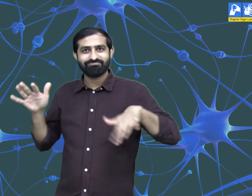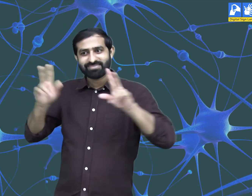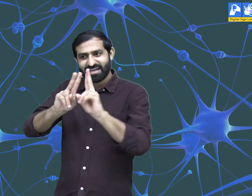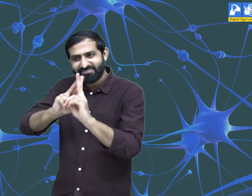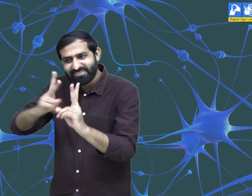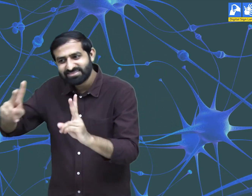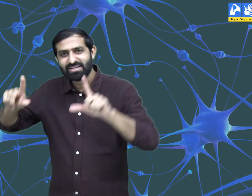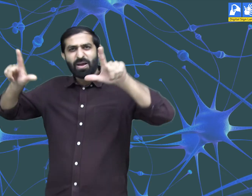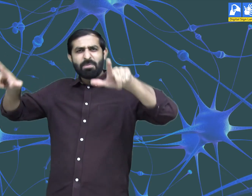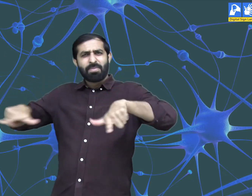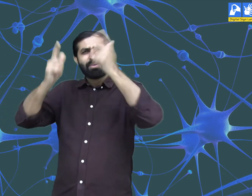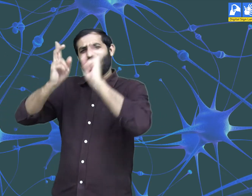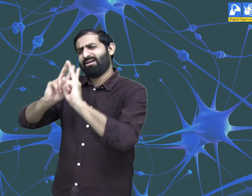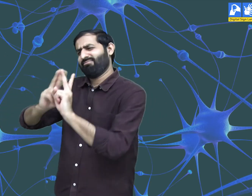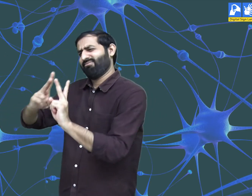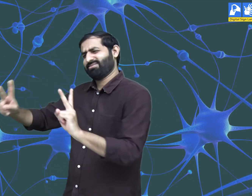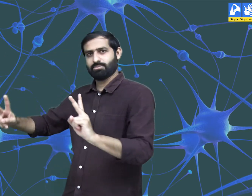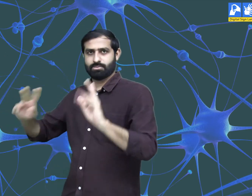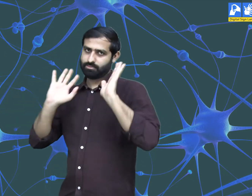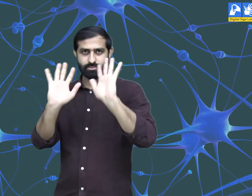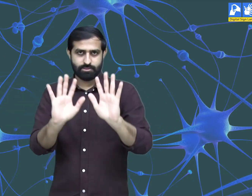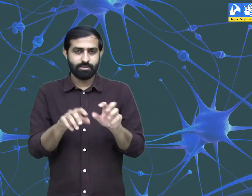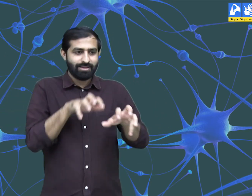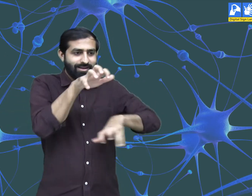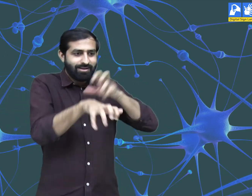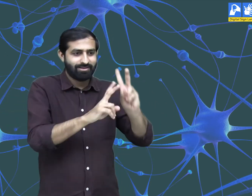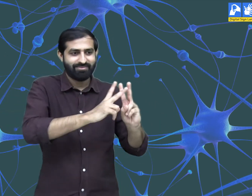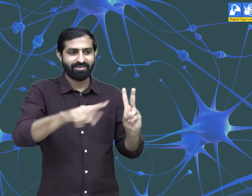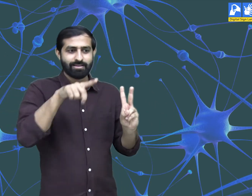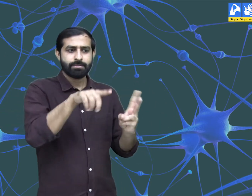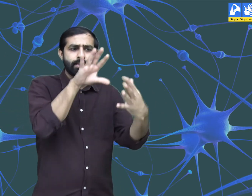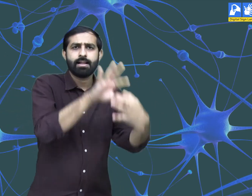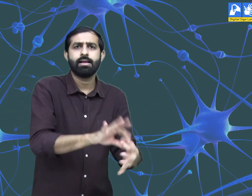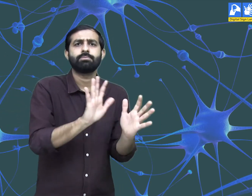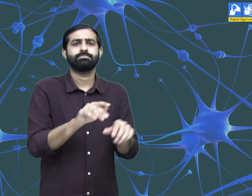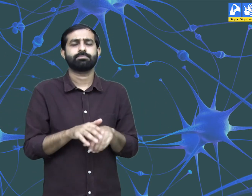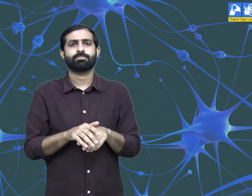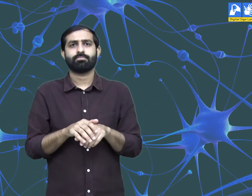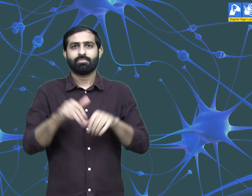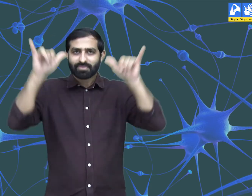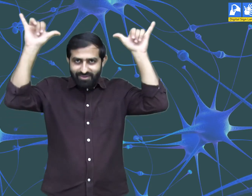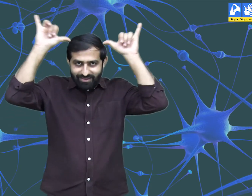animals, humans, birds, plants and trees etc. For example,